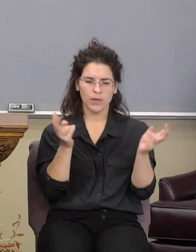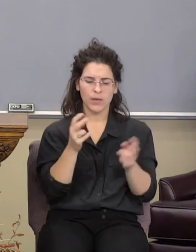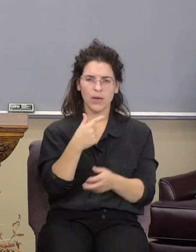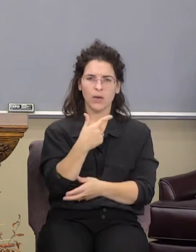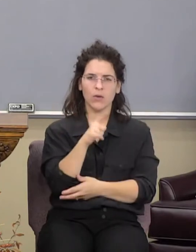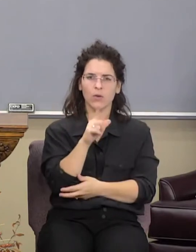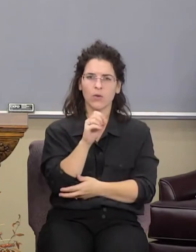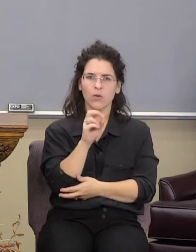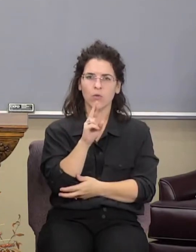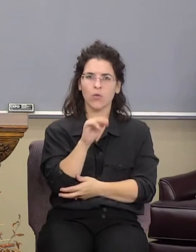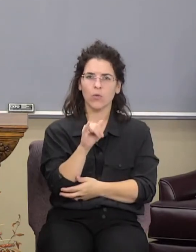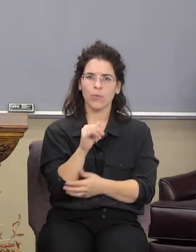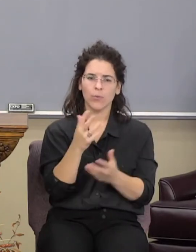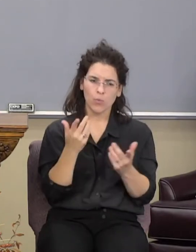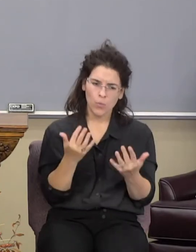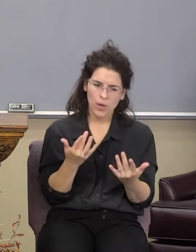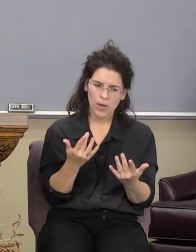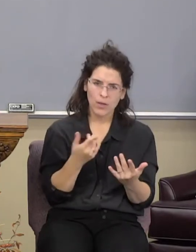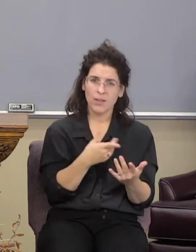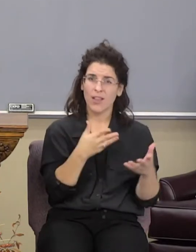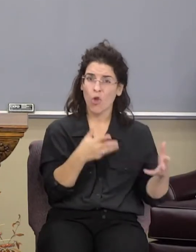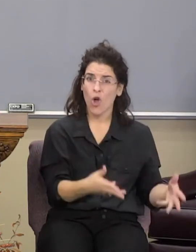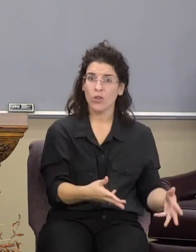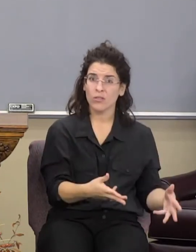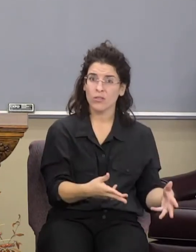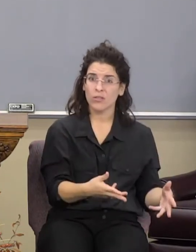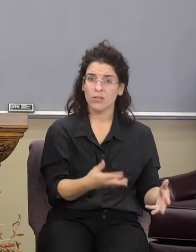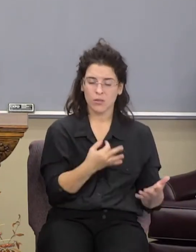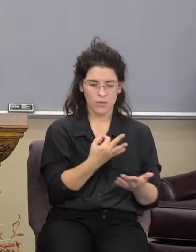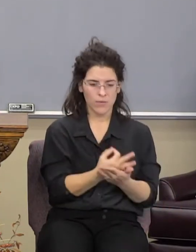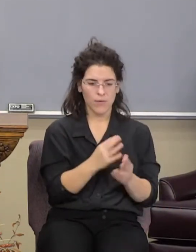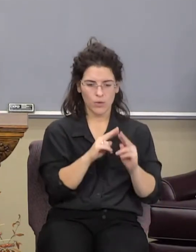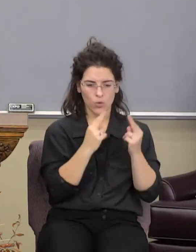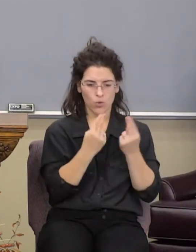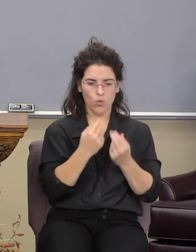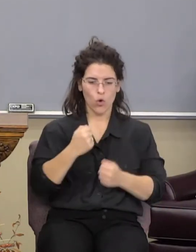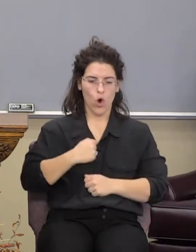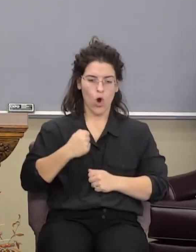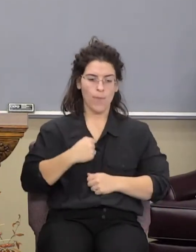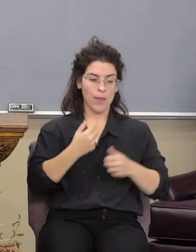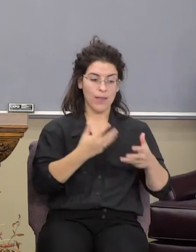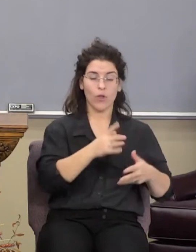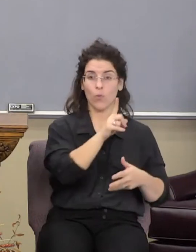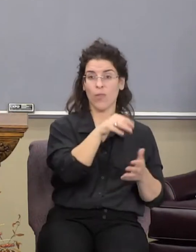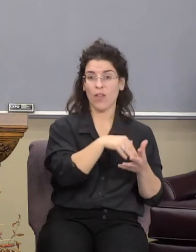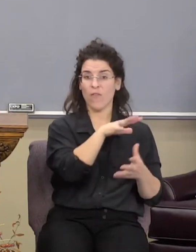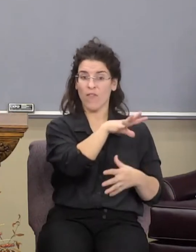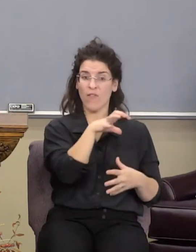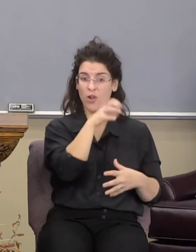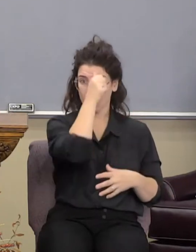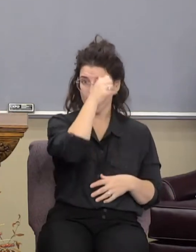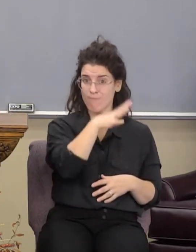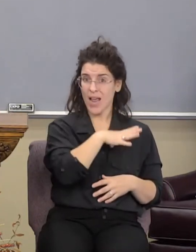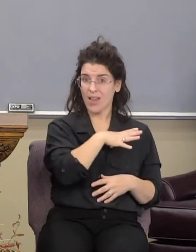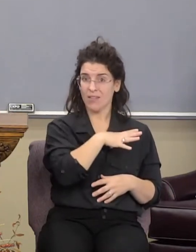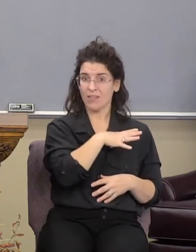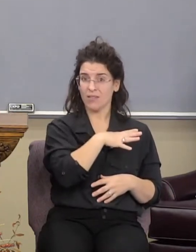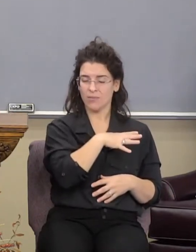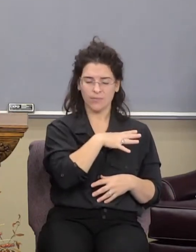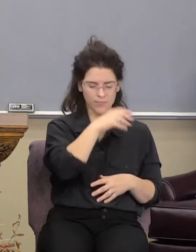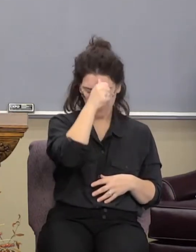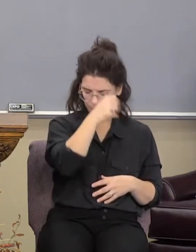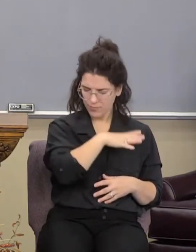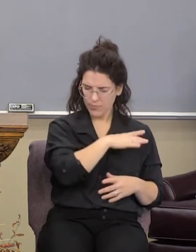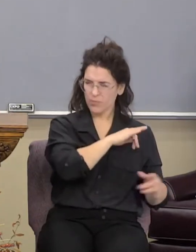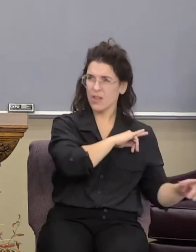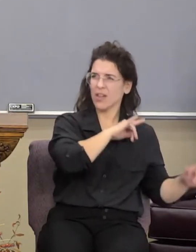wait a minute. They lost. In fact, the Union Army, they lost 1,500 men. It was a bloody... These guys charged